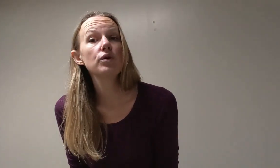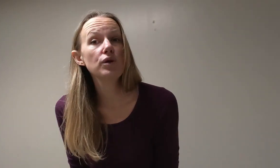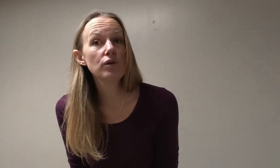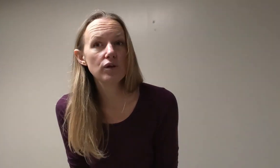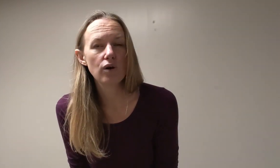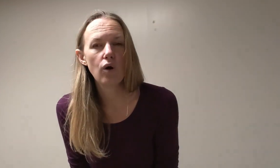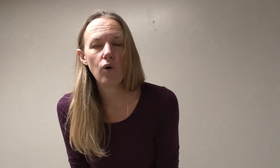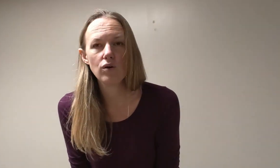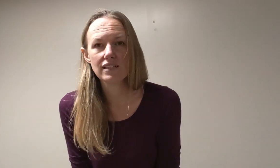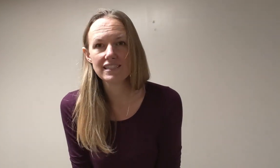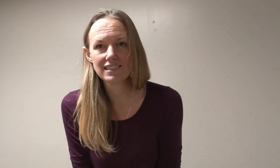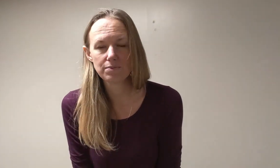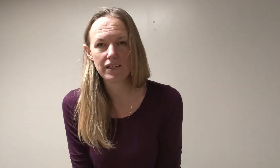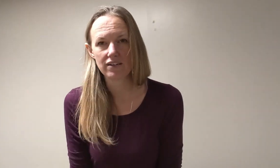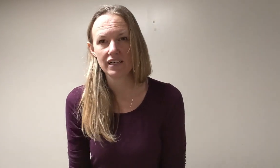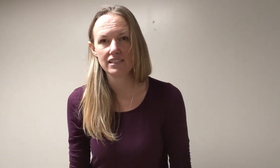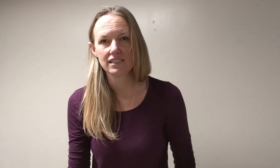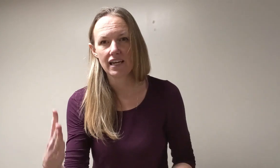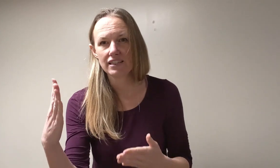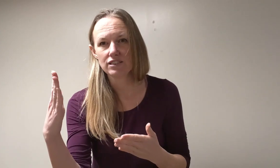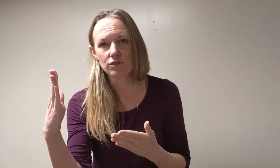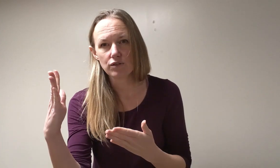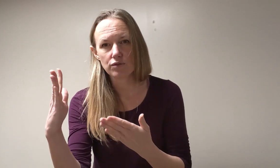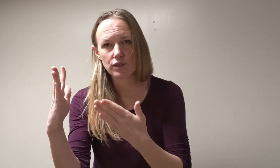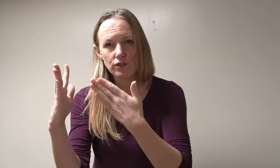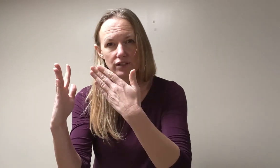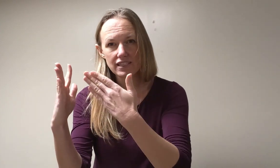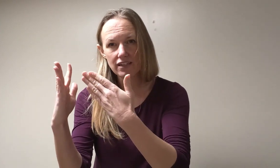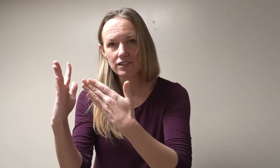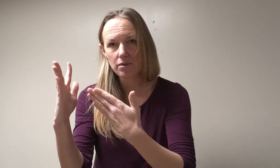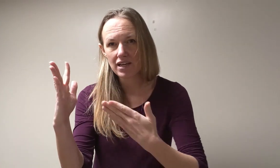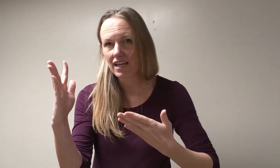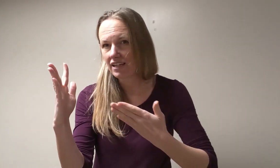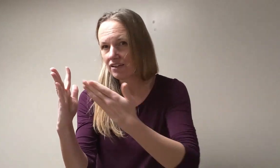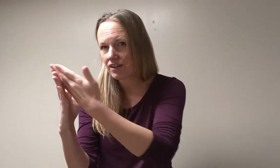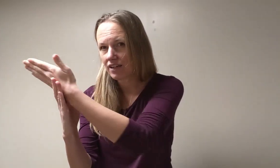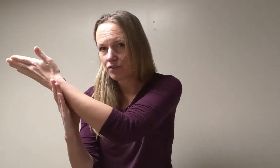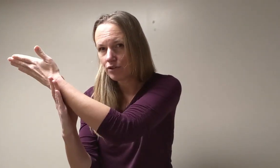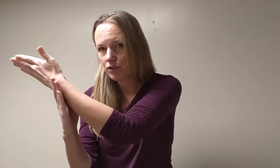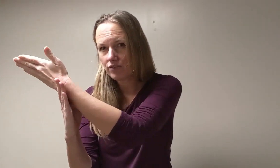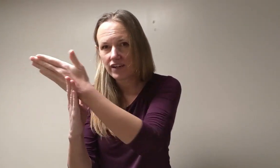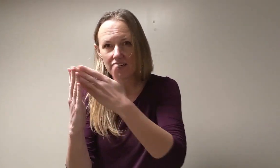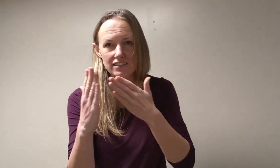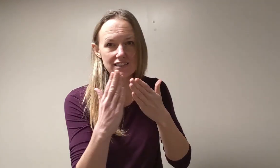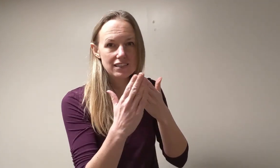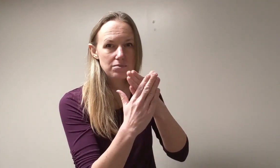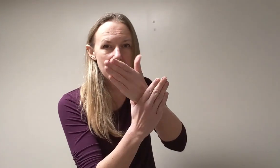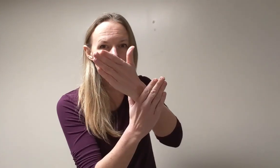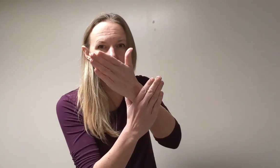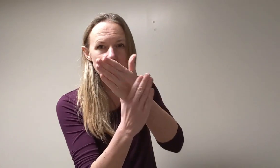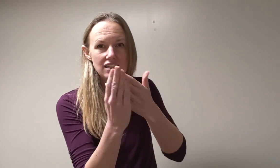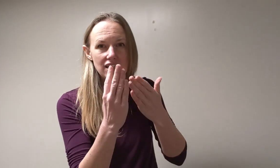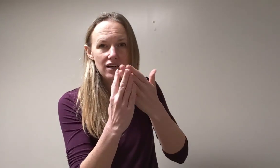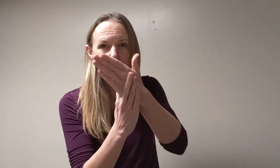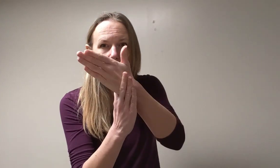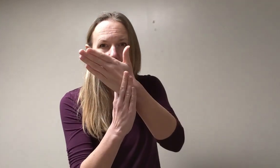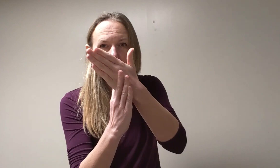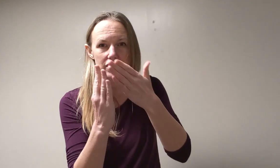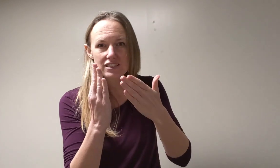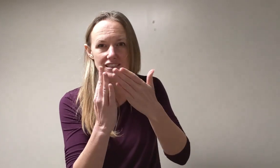Through your Holy Spirit. Okay, so through, you take your dominant hand and you cut it through your fingers. It doesn't matter where, but you just need to